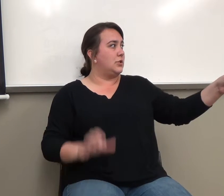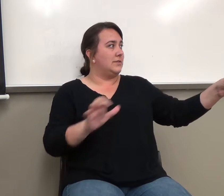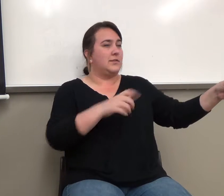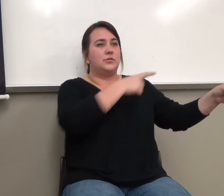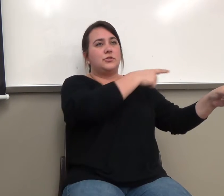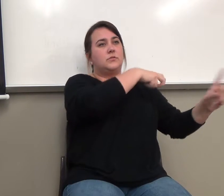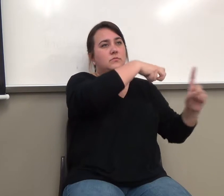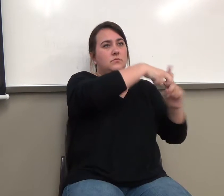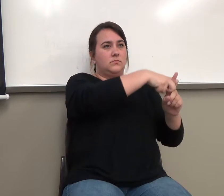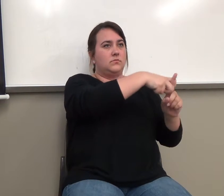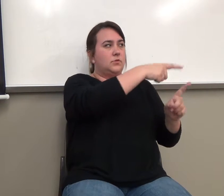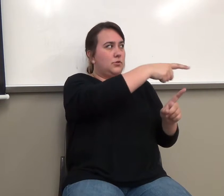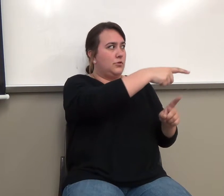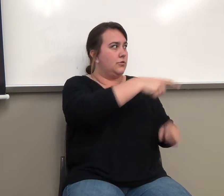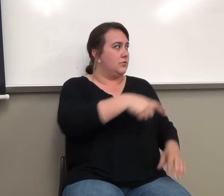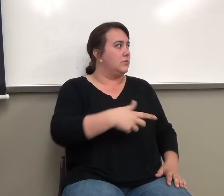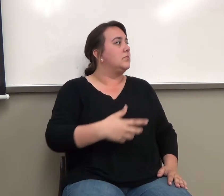Anoricity? Okay.